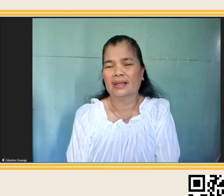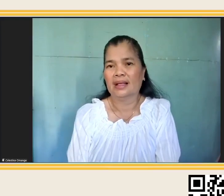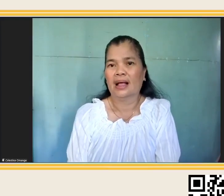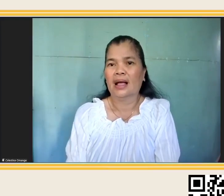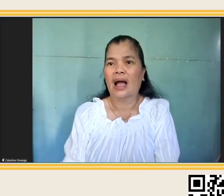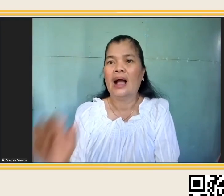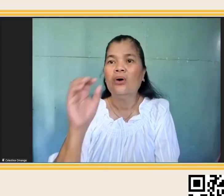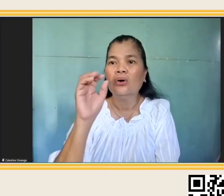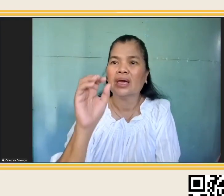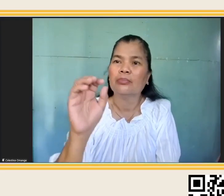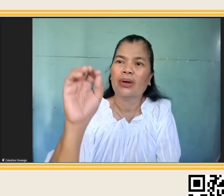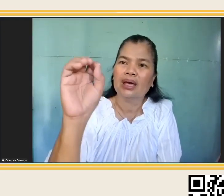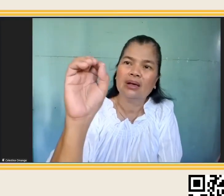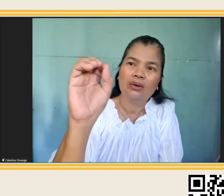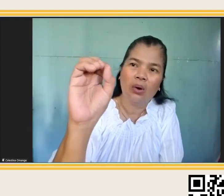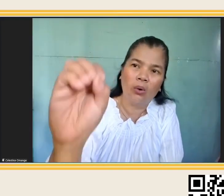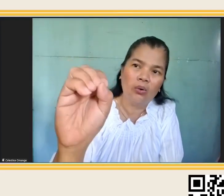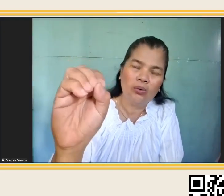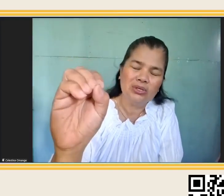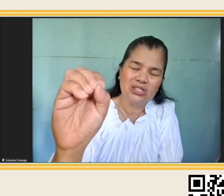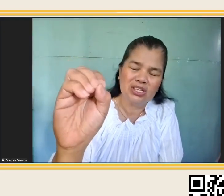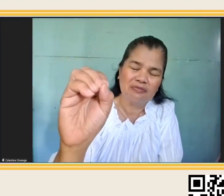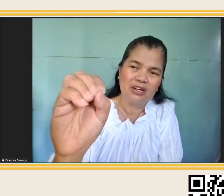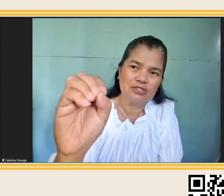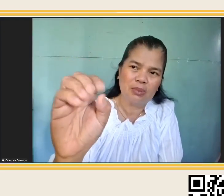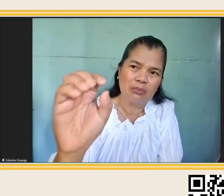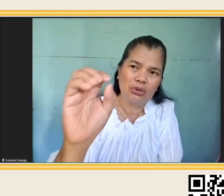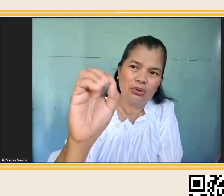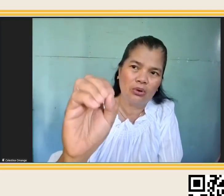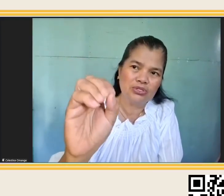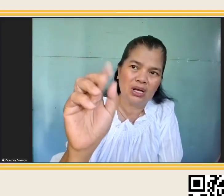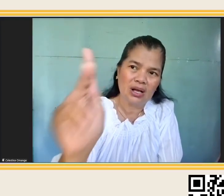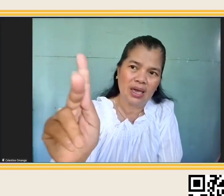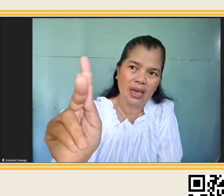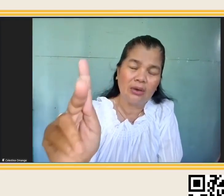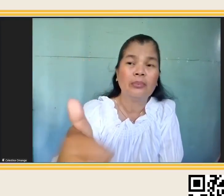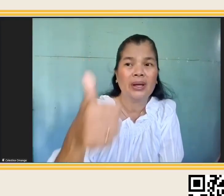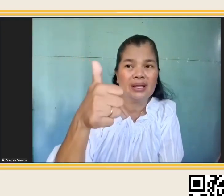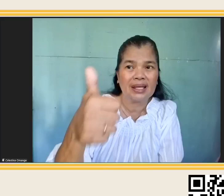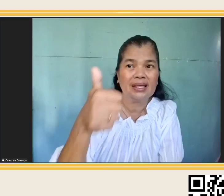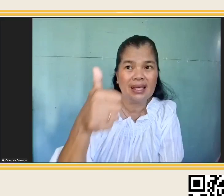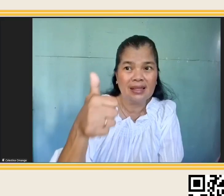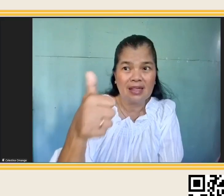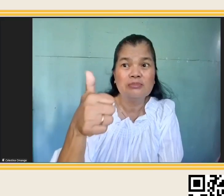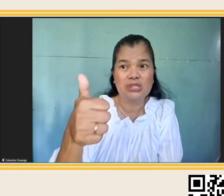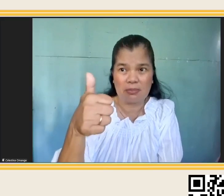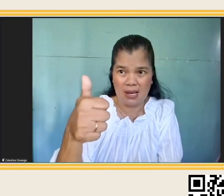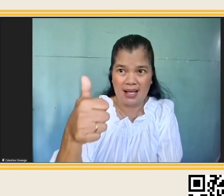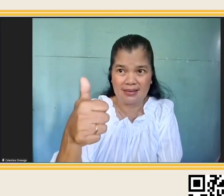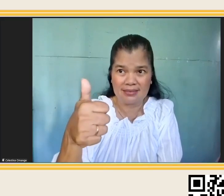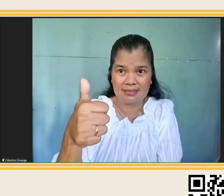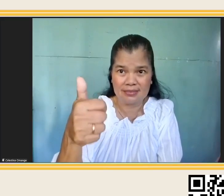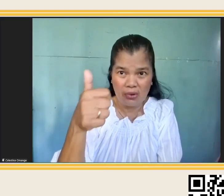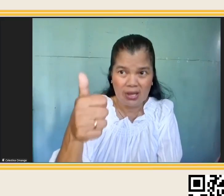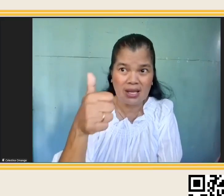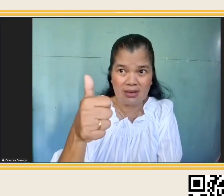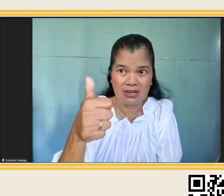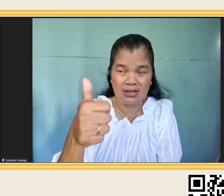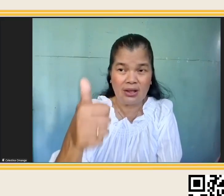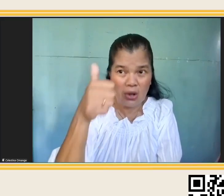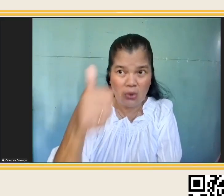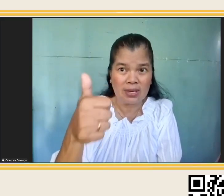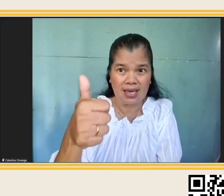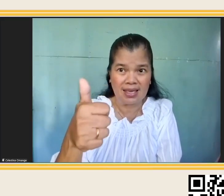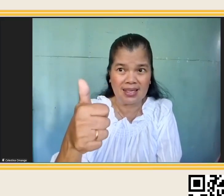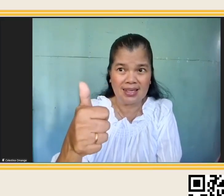Okay. Ang okay, pwedeng O, finger spell mo yung O, tsaka K, or pwede rin thumbs up lang. Okay na